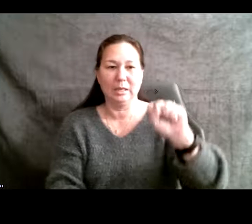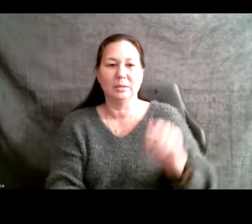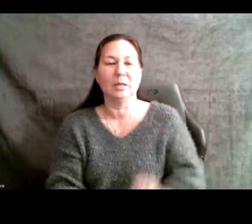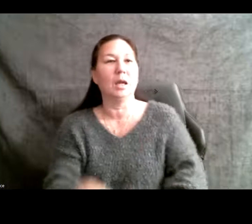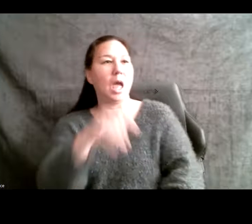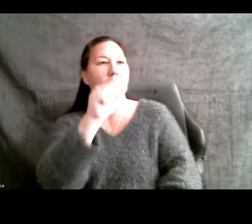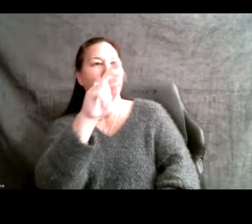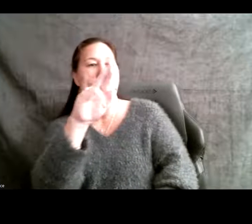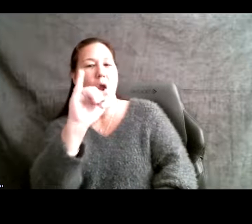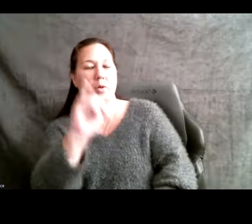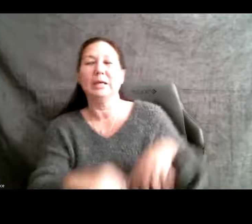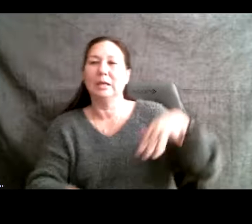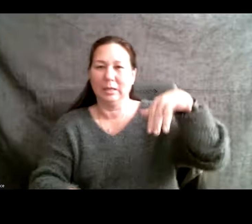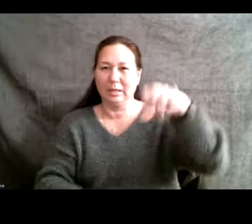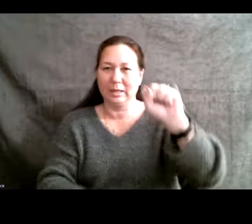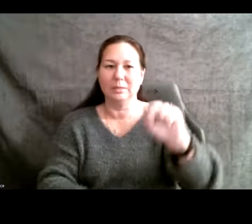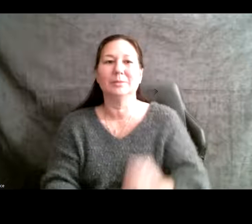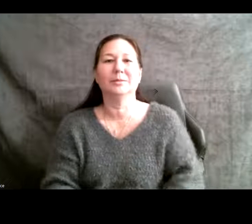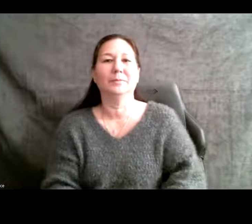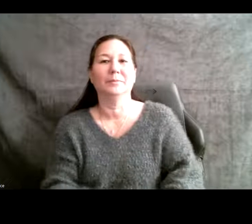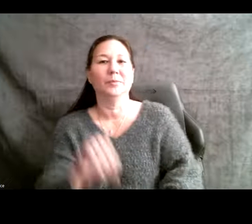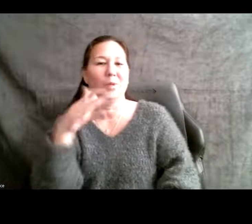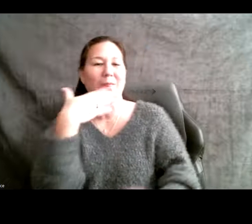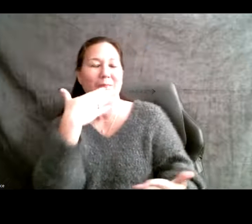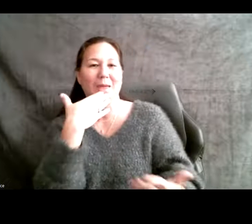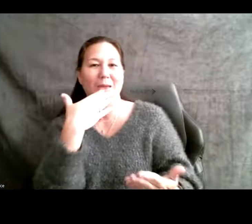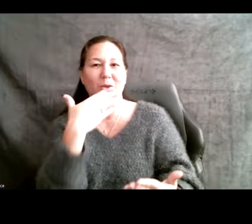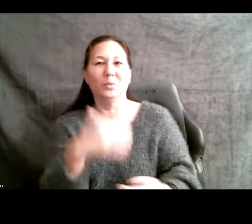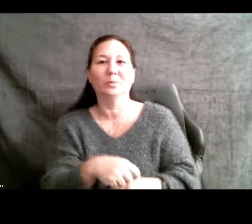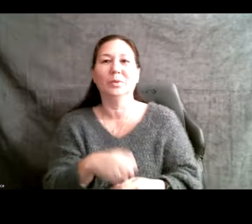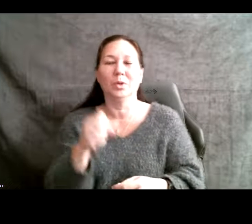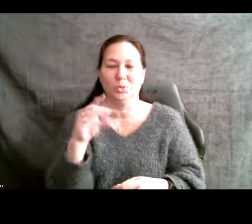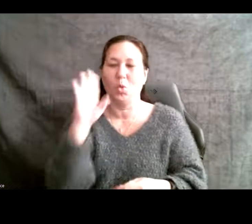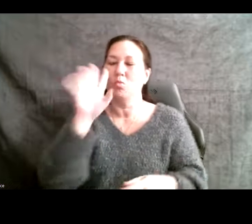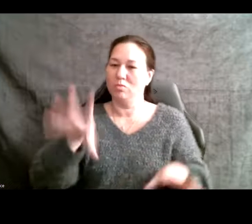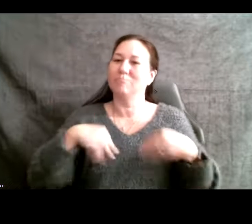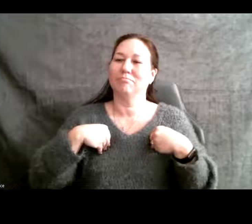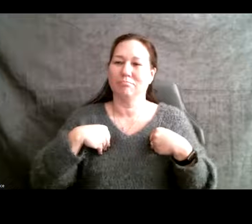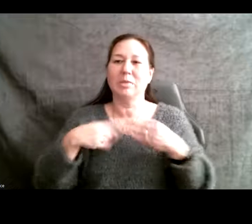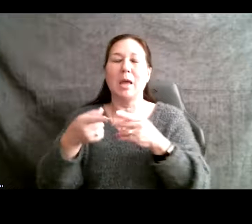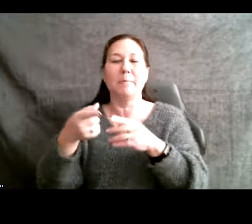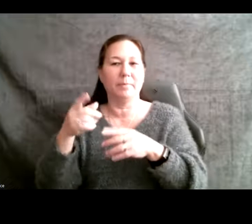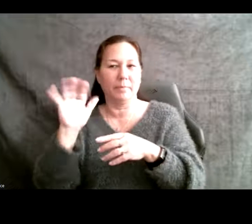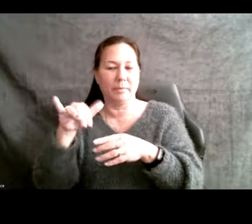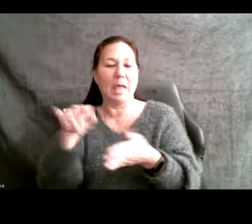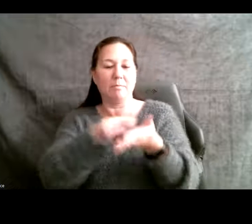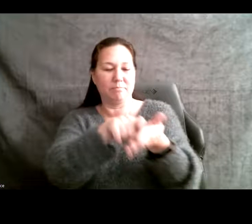Ari. Yes. Thank you. Okay, so we will adopt the minutes with that amendment.